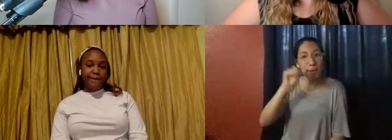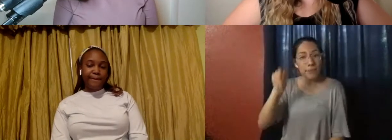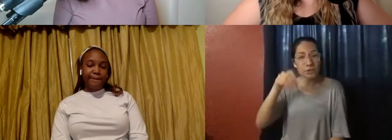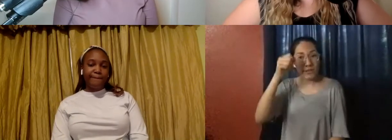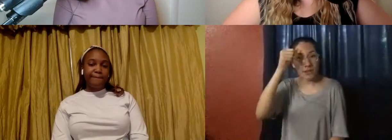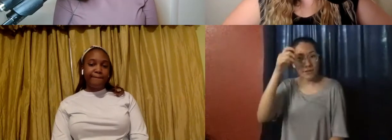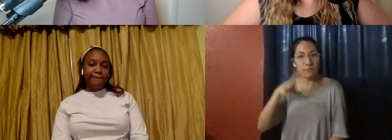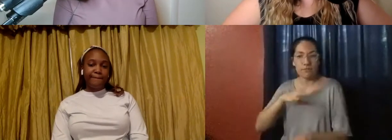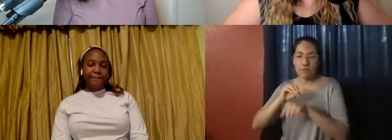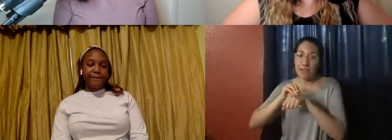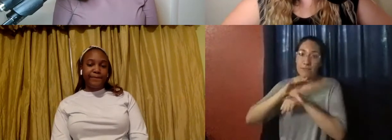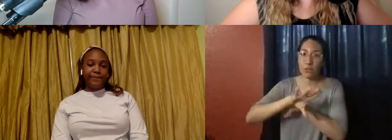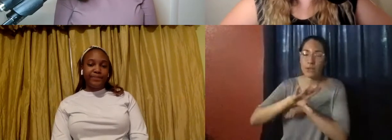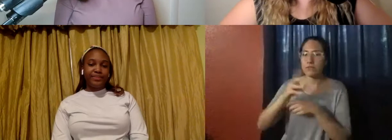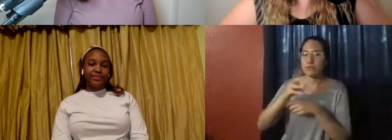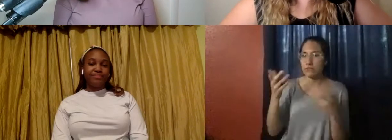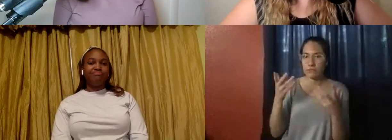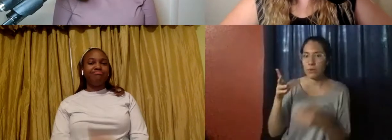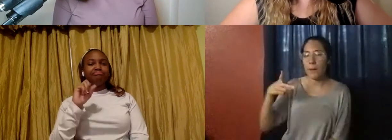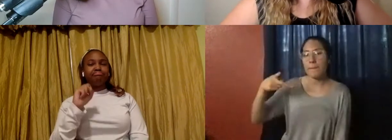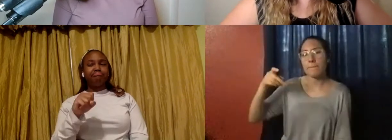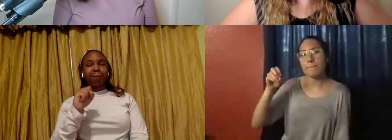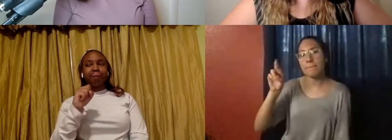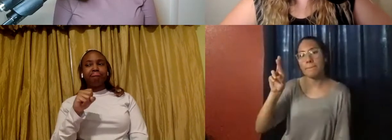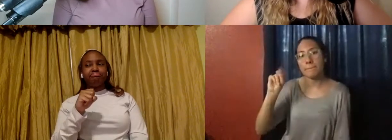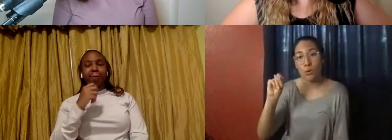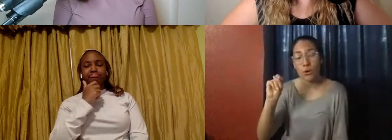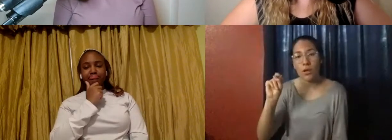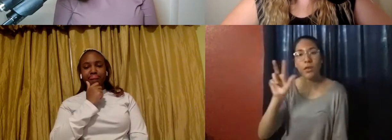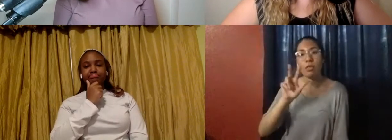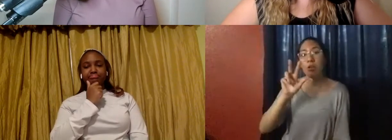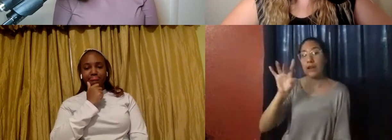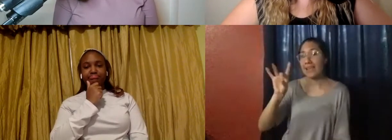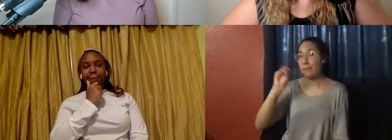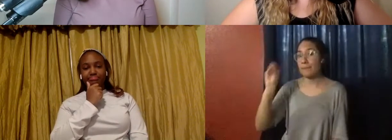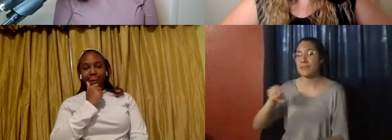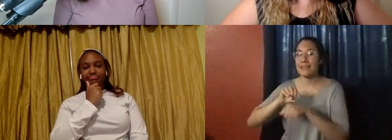by porn and 38% more influenced by a partner.